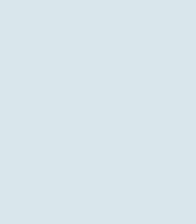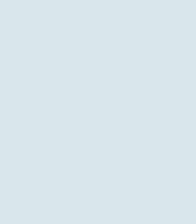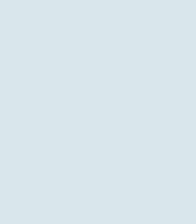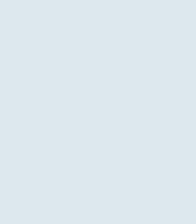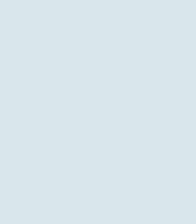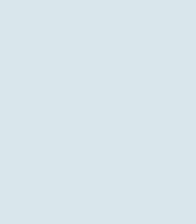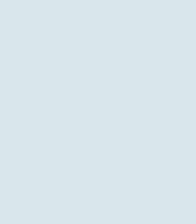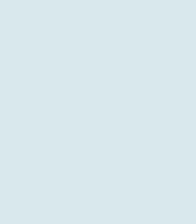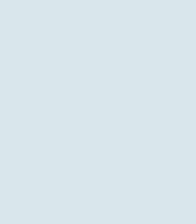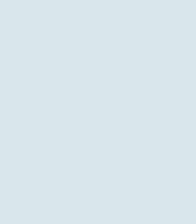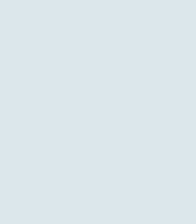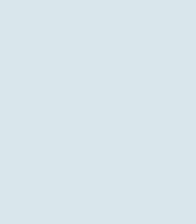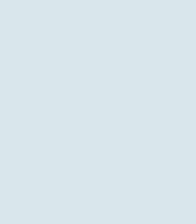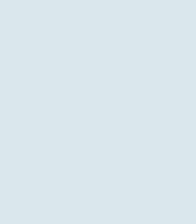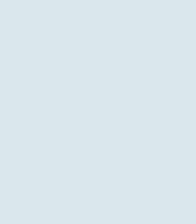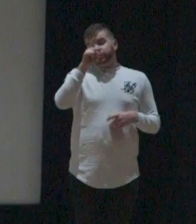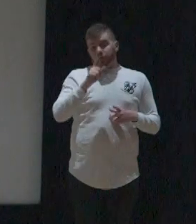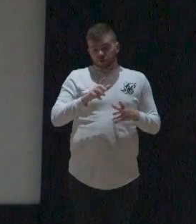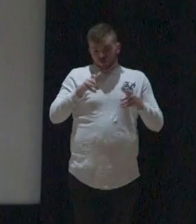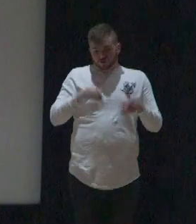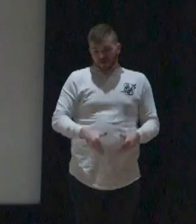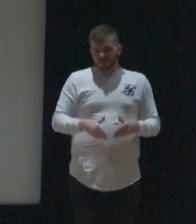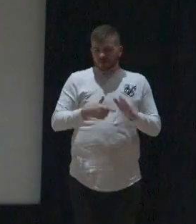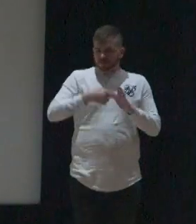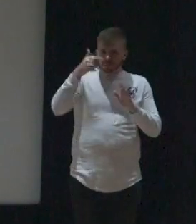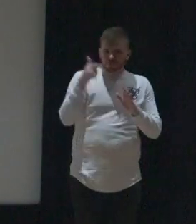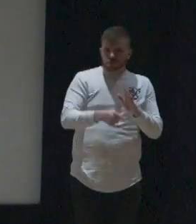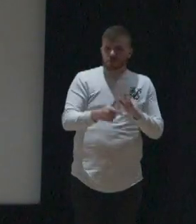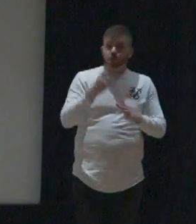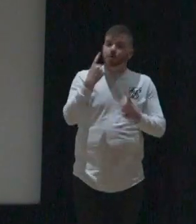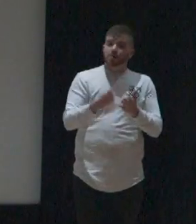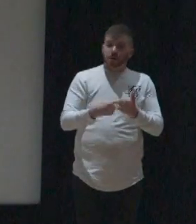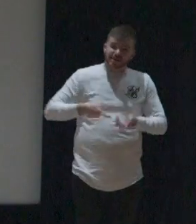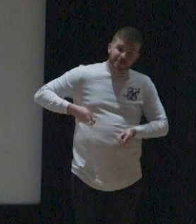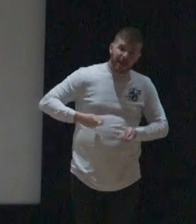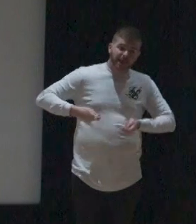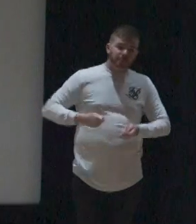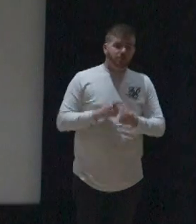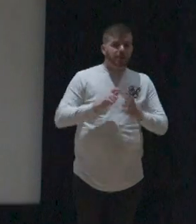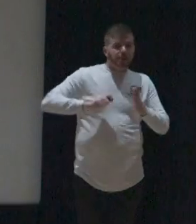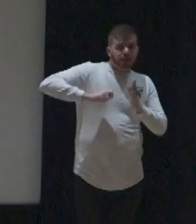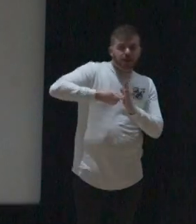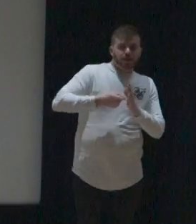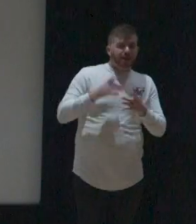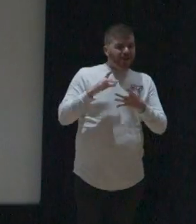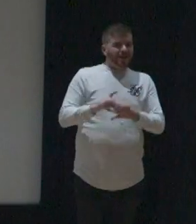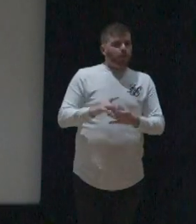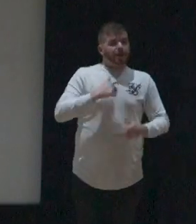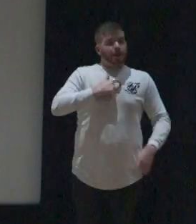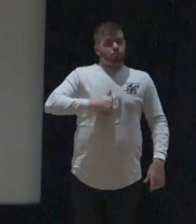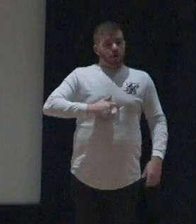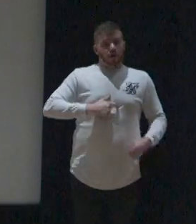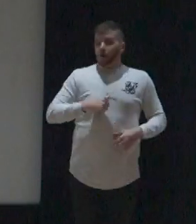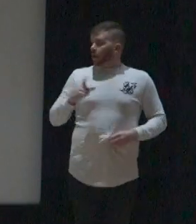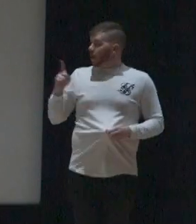So we took the whole idea of the graveyard a little bit further. So when we decided on the spade as a key, it also dovetailed in with this character who you